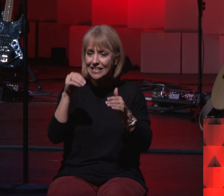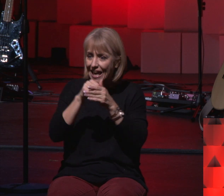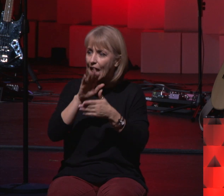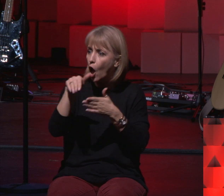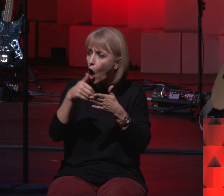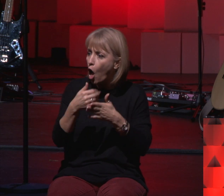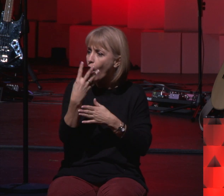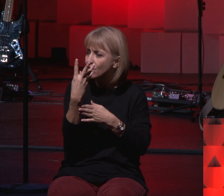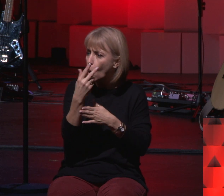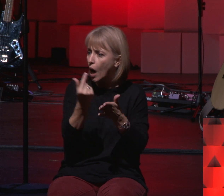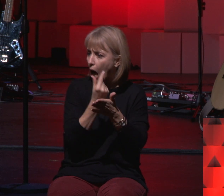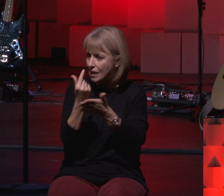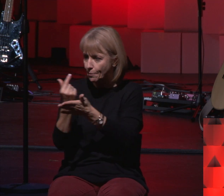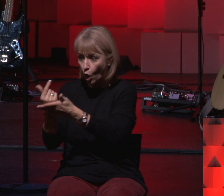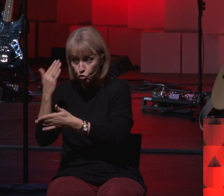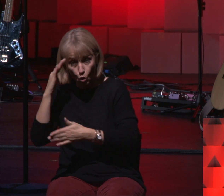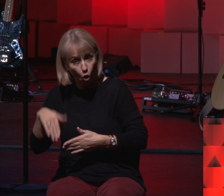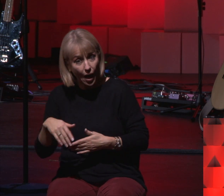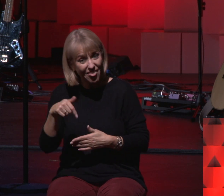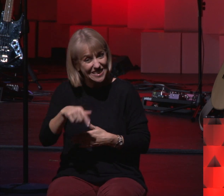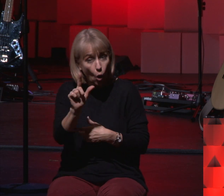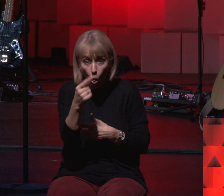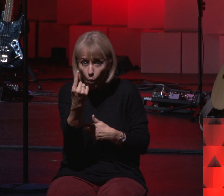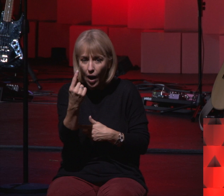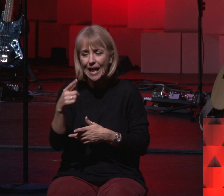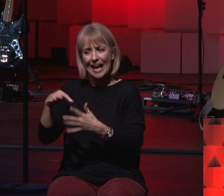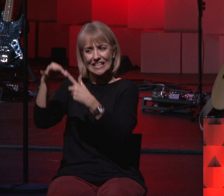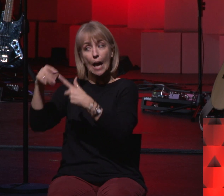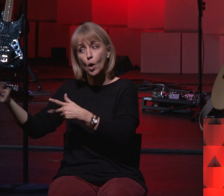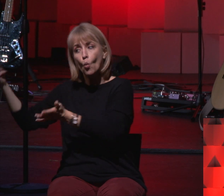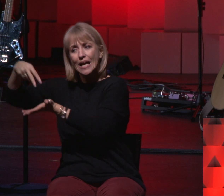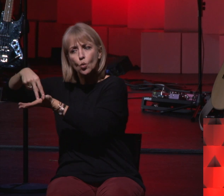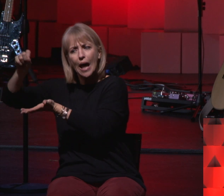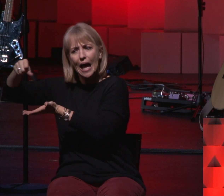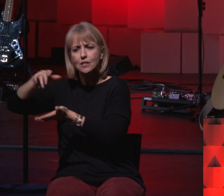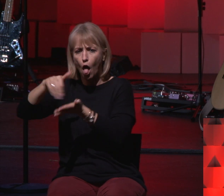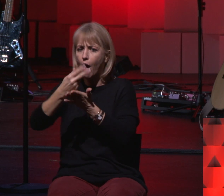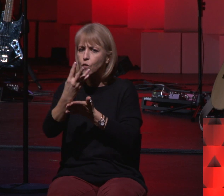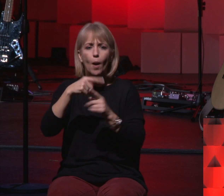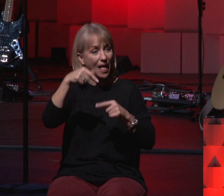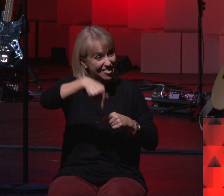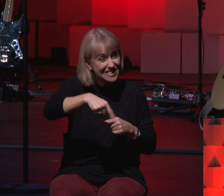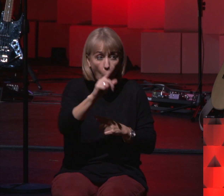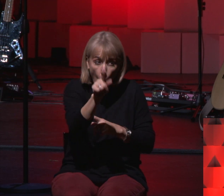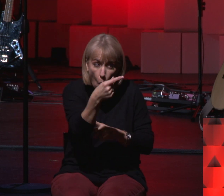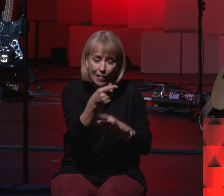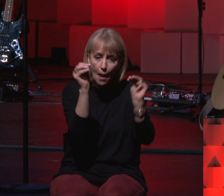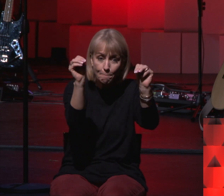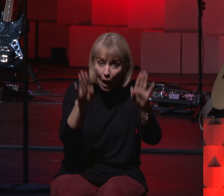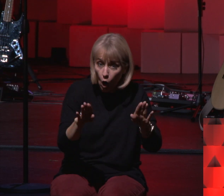important for a reason. If you go back to Mark, we see him speaking into this in a different way. Mark chapter,